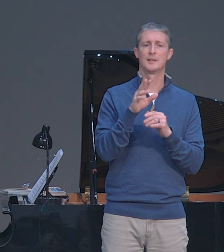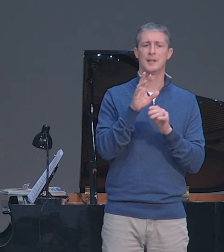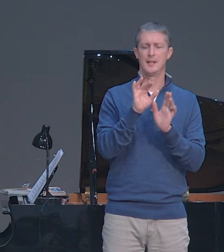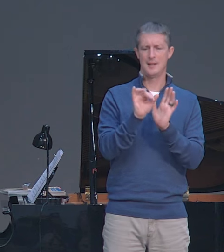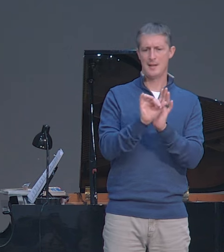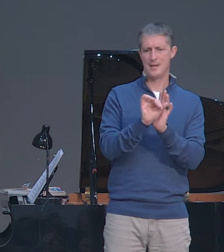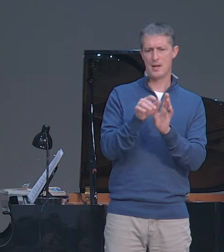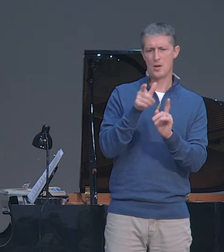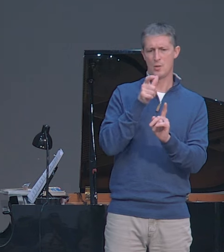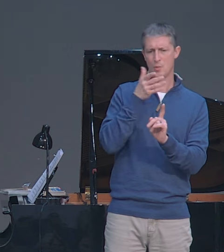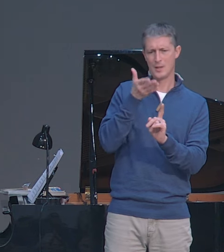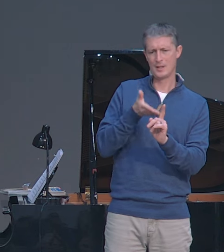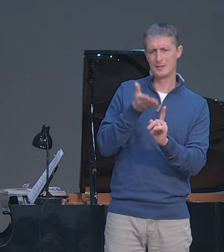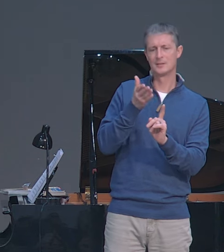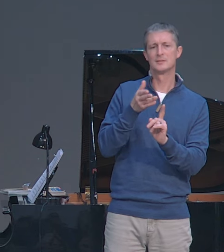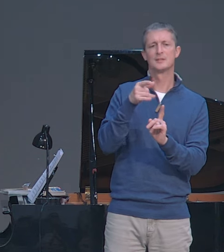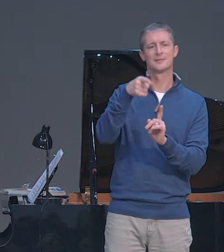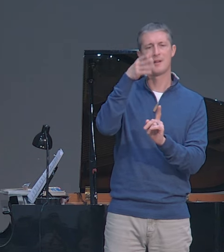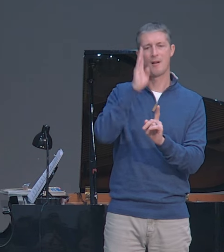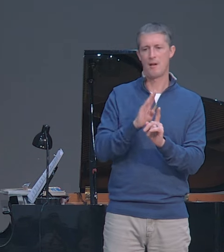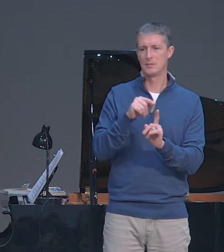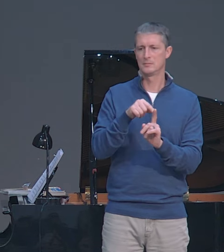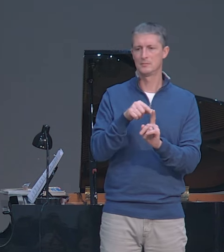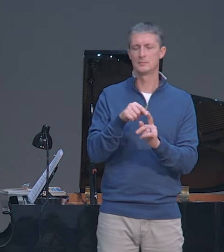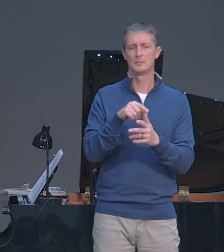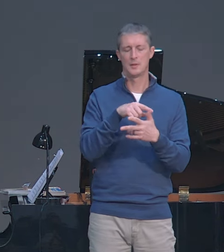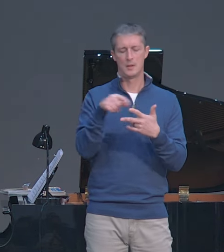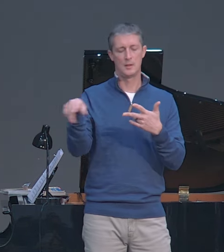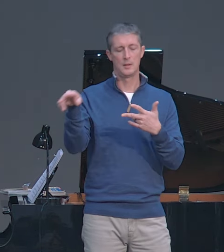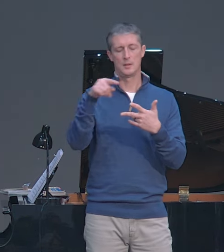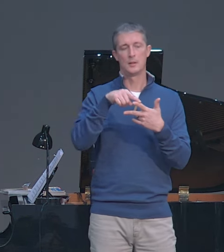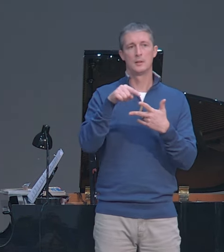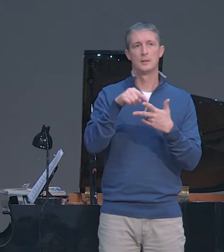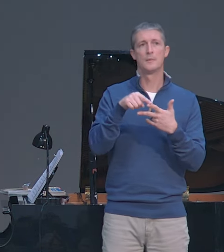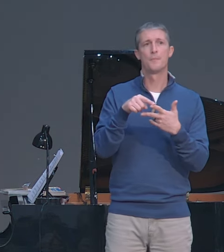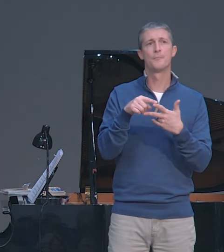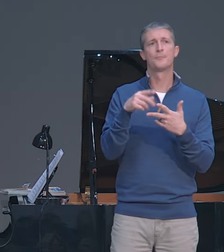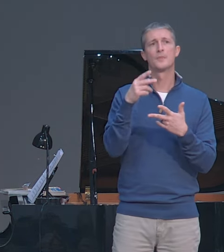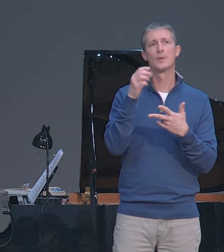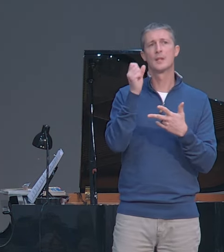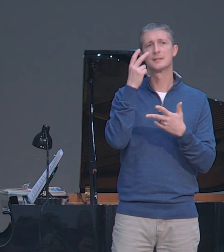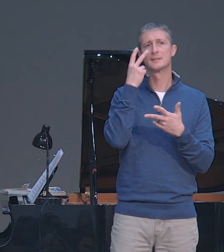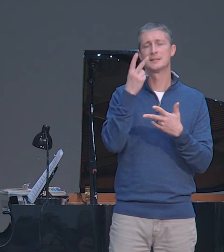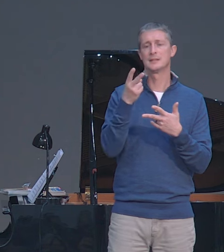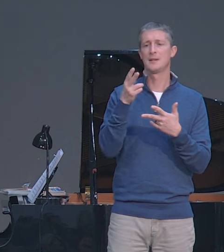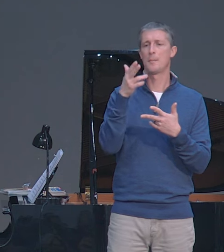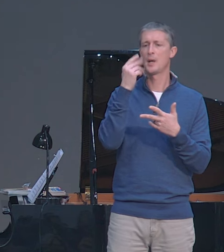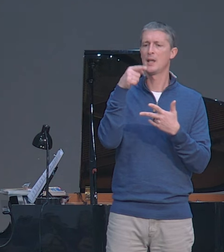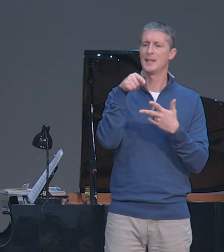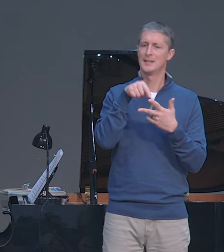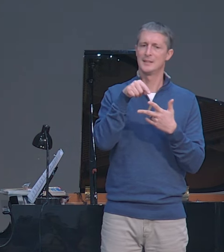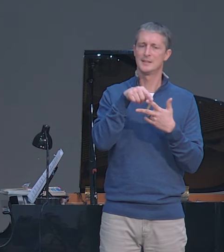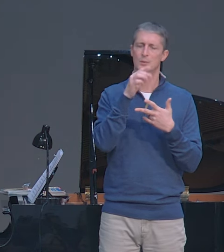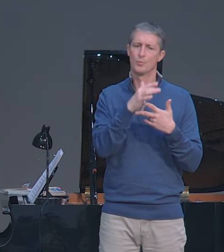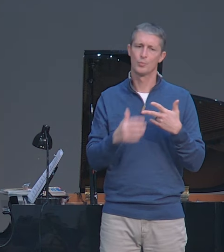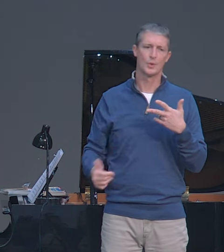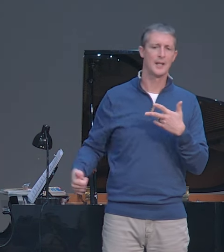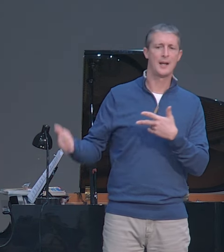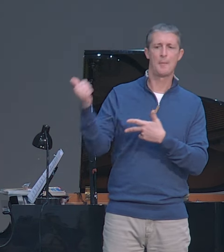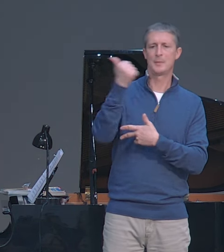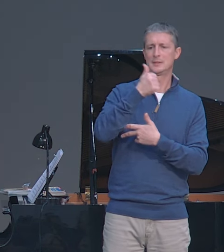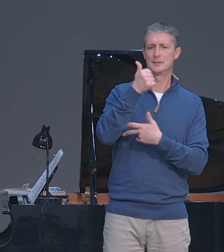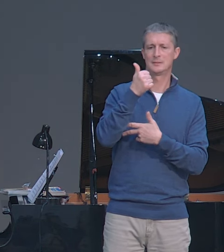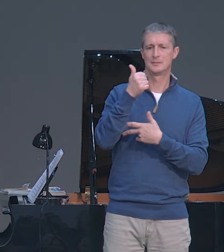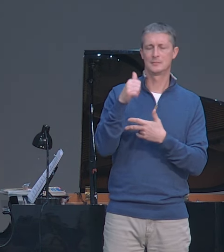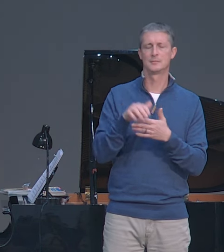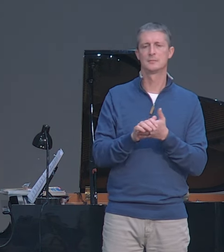essence as God. Secondly, Jesus' identity is seen in his preeminence as God. Paul says